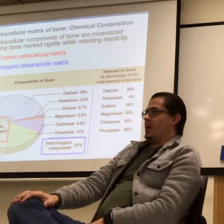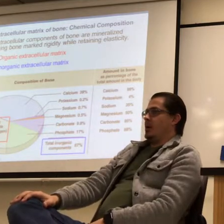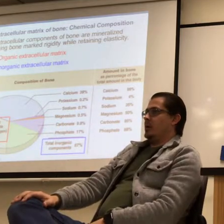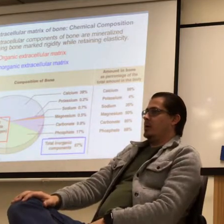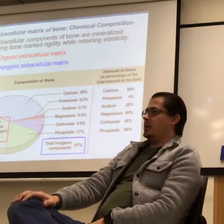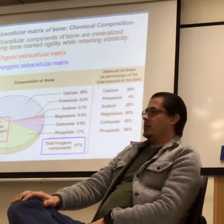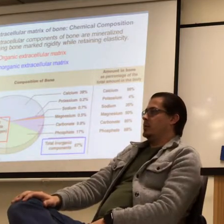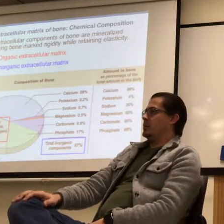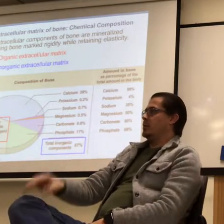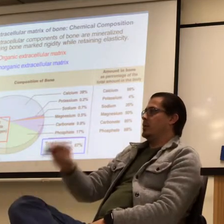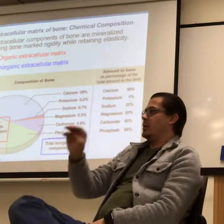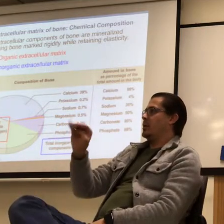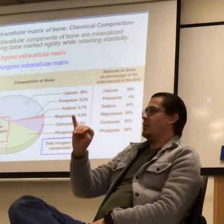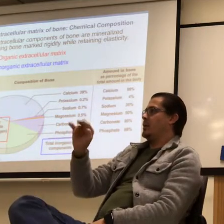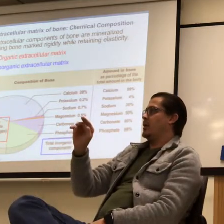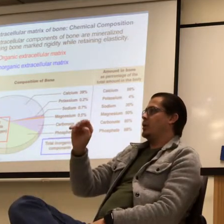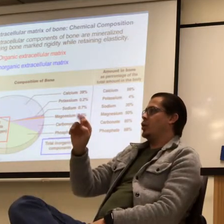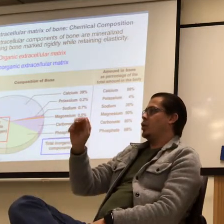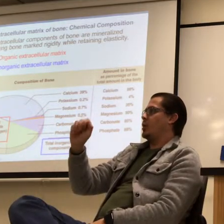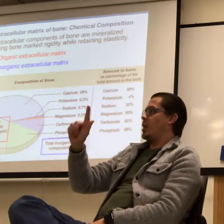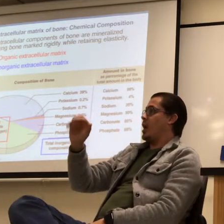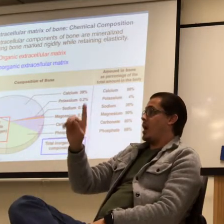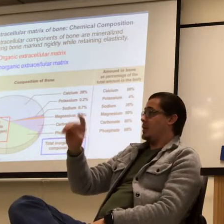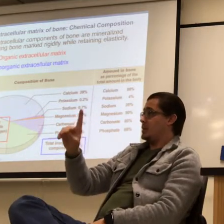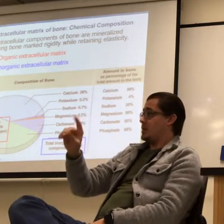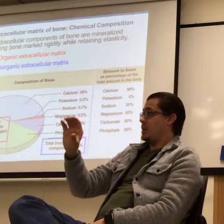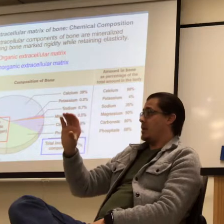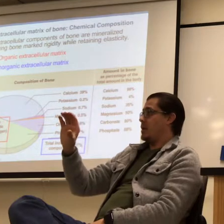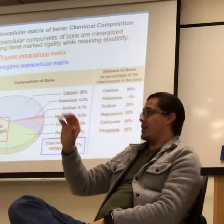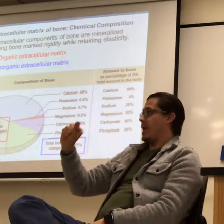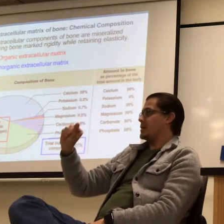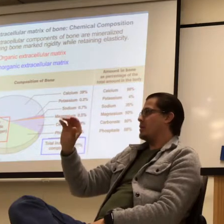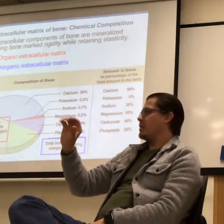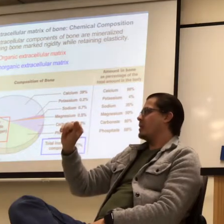let's call them mineralized calcium phosphate crystals.